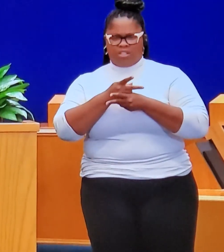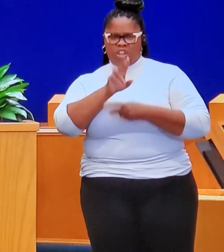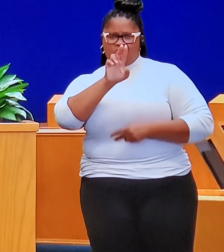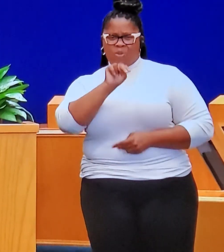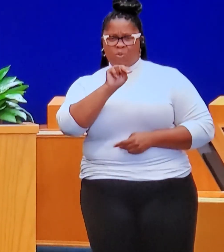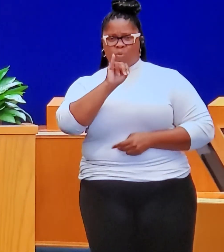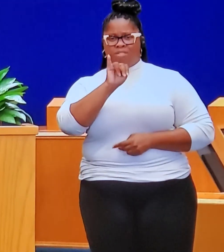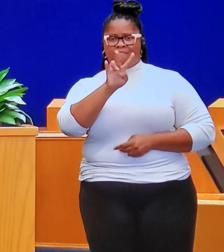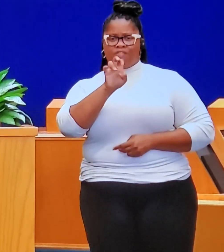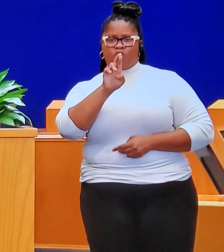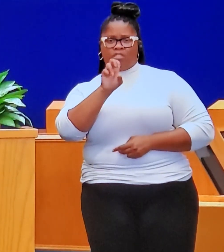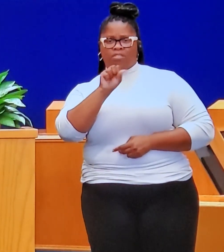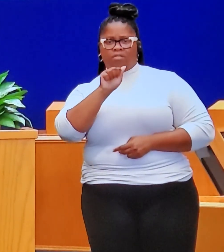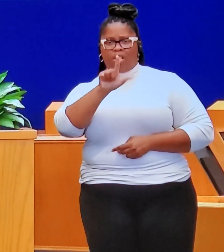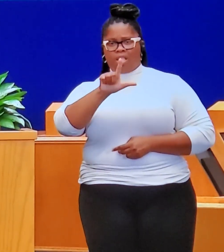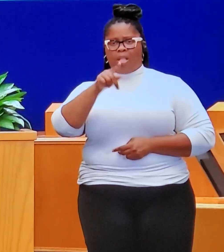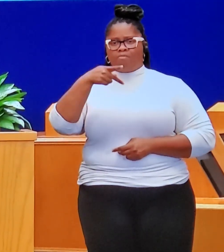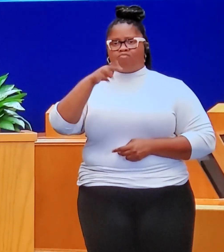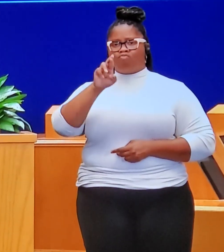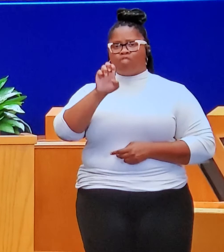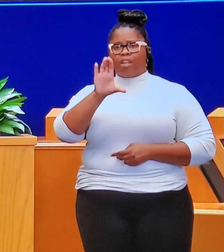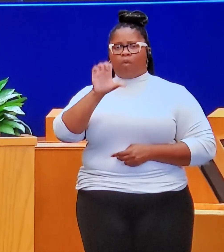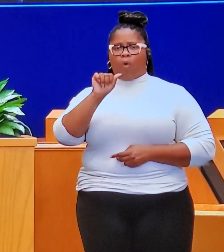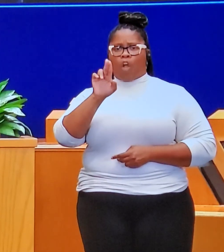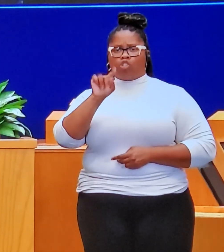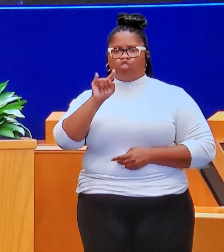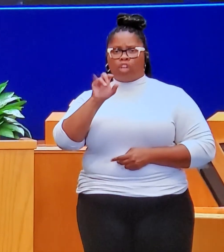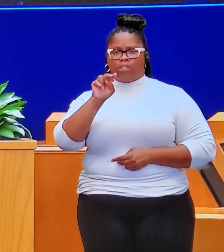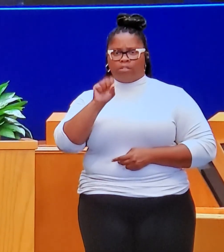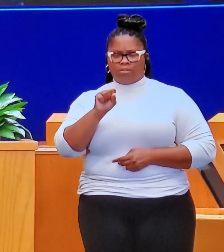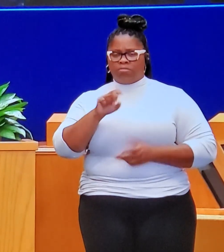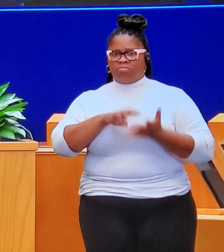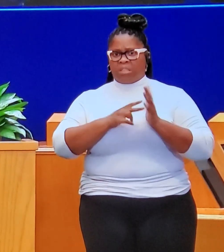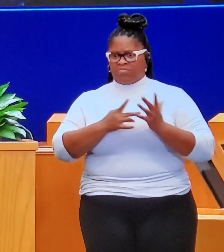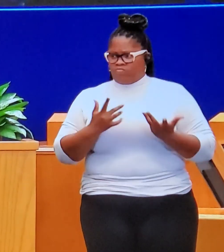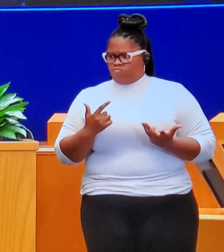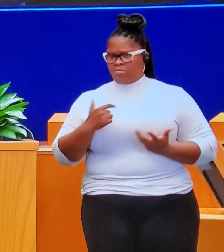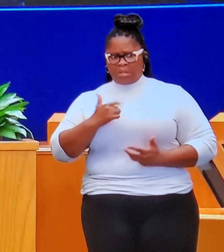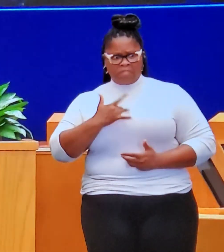if we're feeling fine, we could be infected and we could infect others.